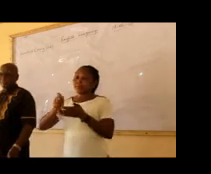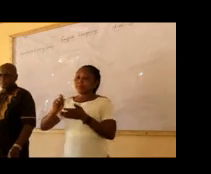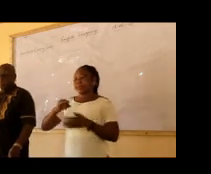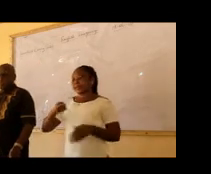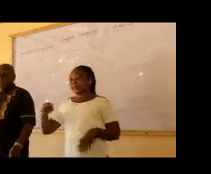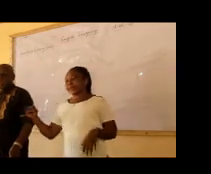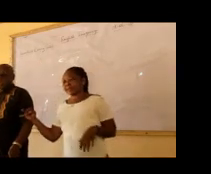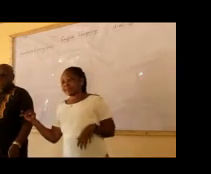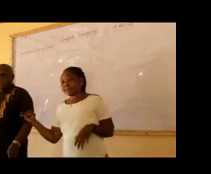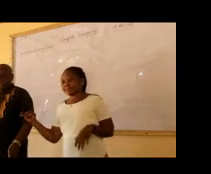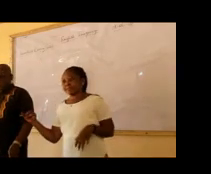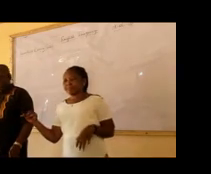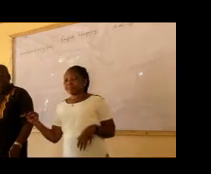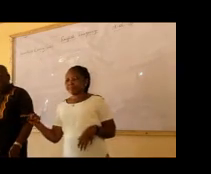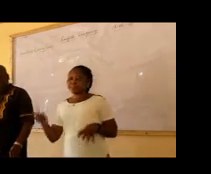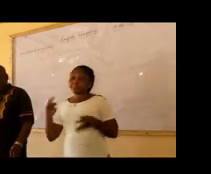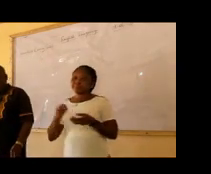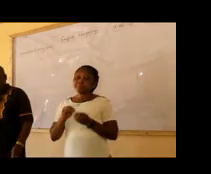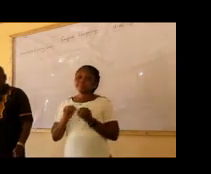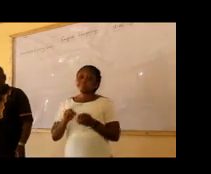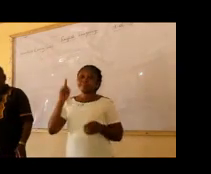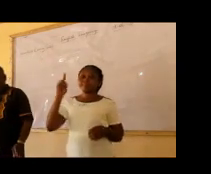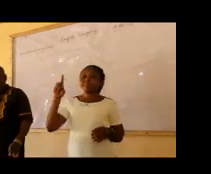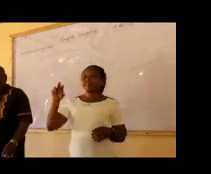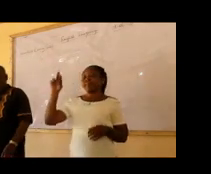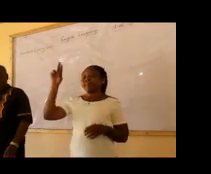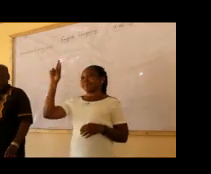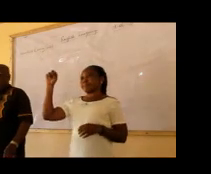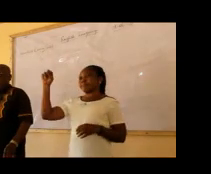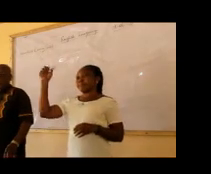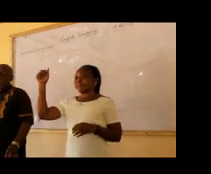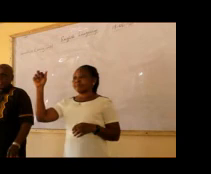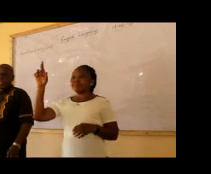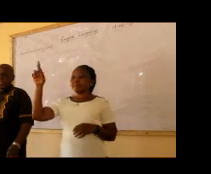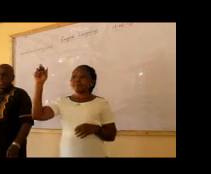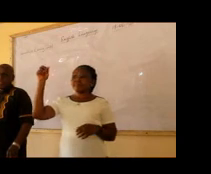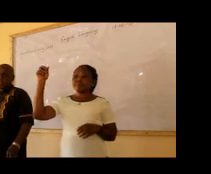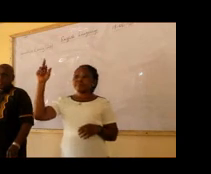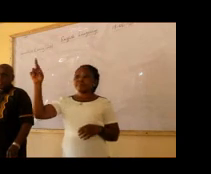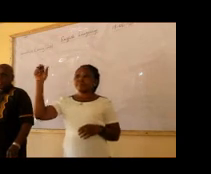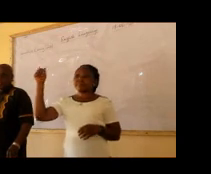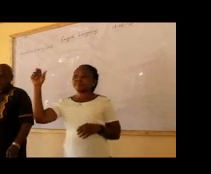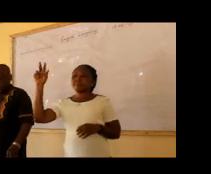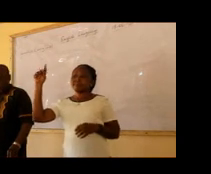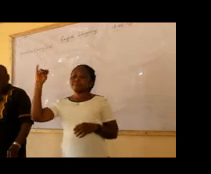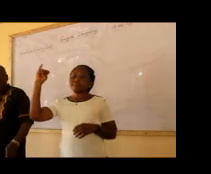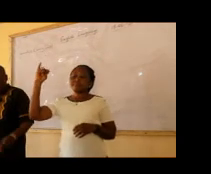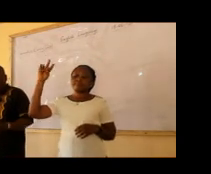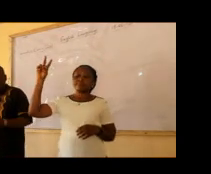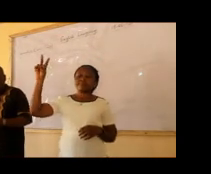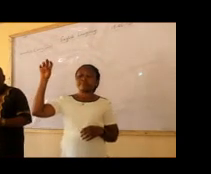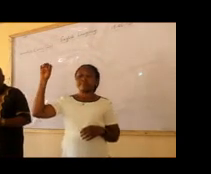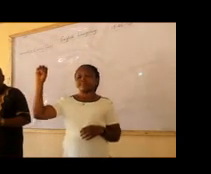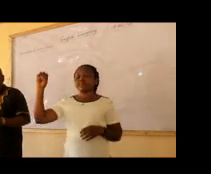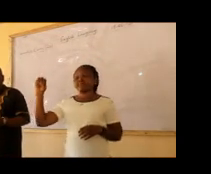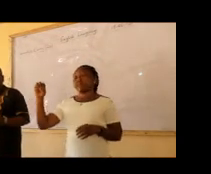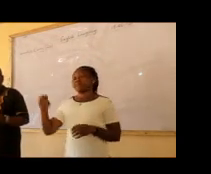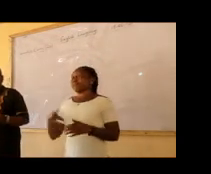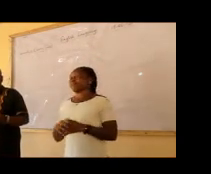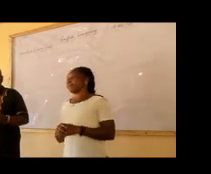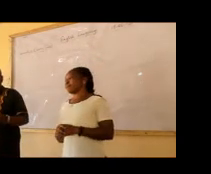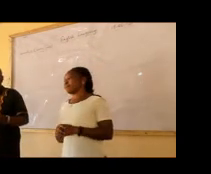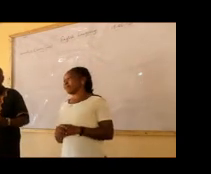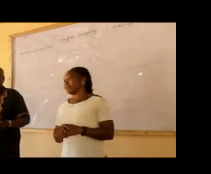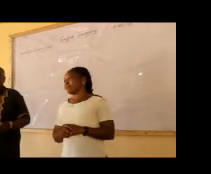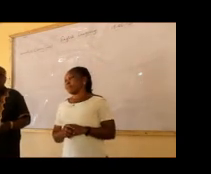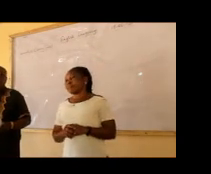essay. Then the third one, explanatory essay and expository essay. Then the fifth one